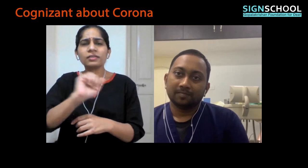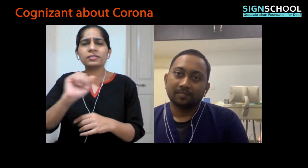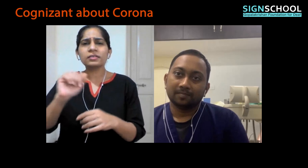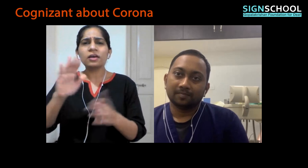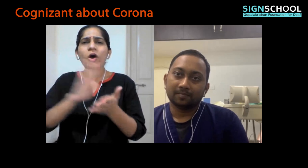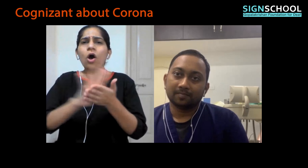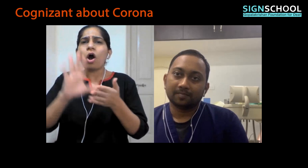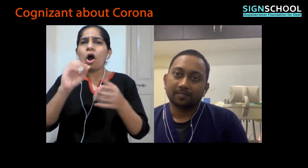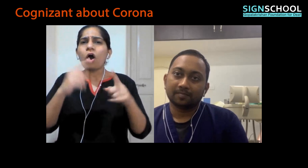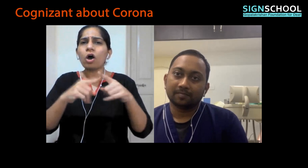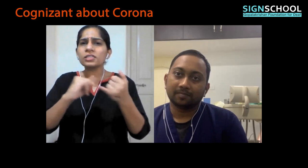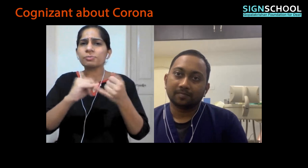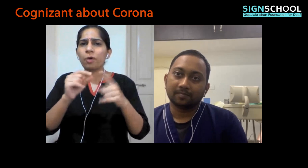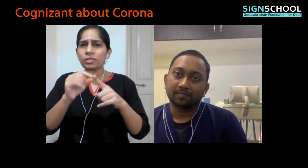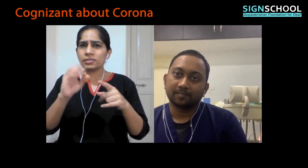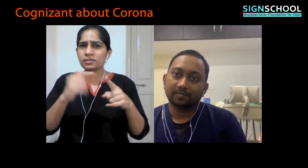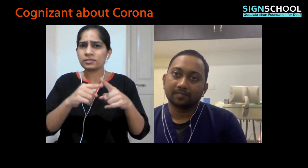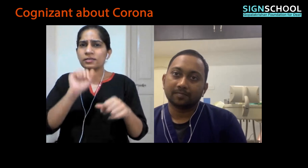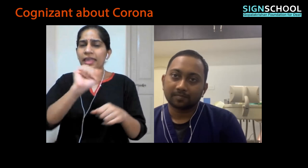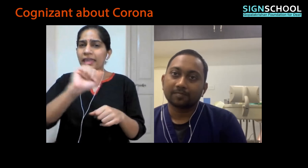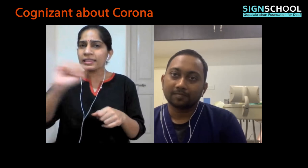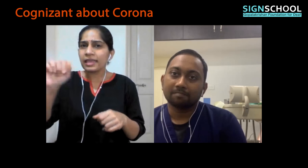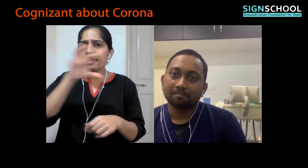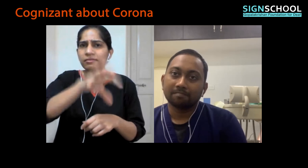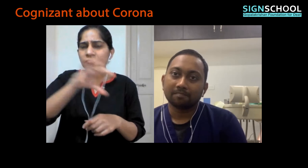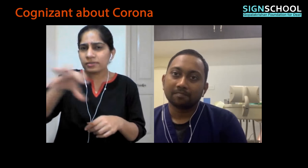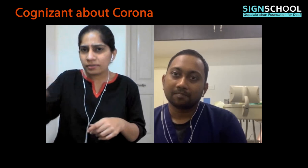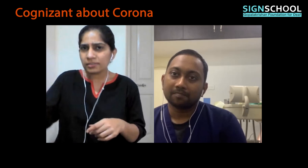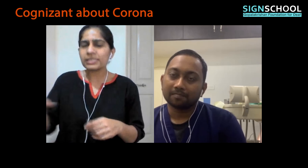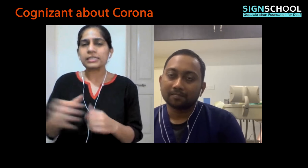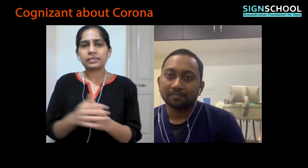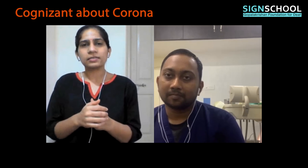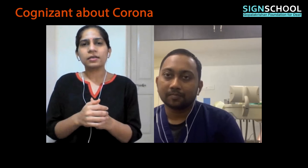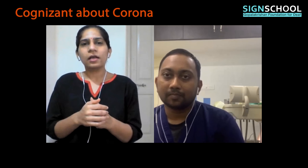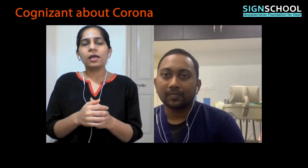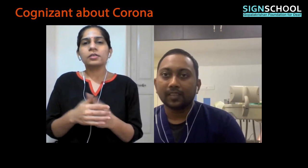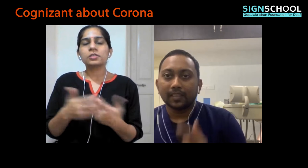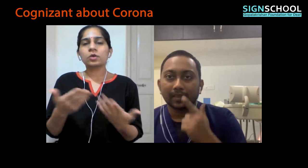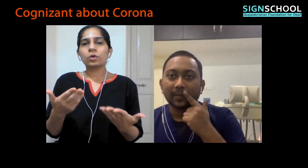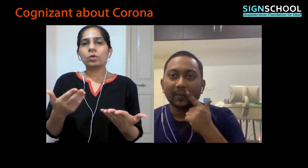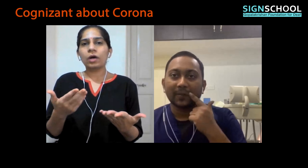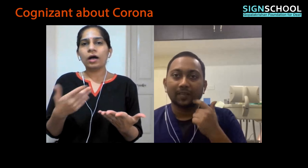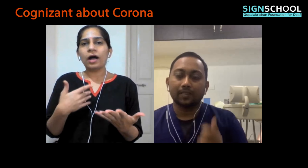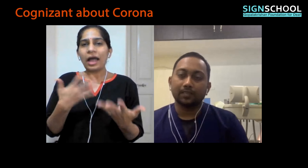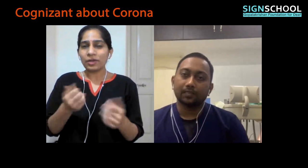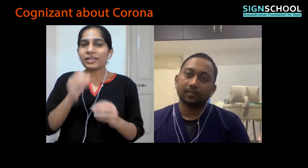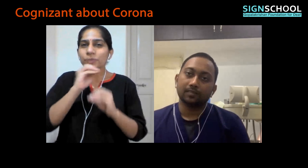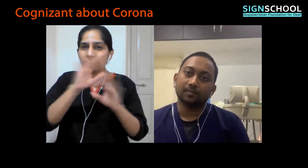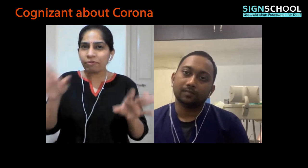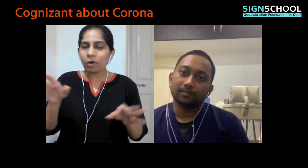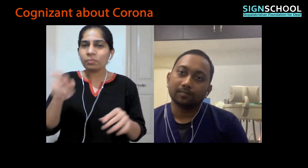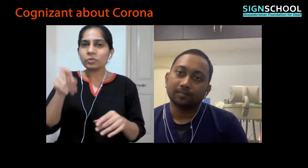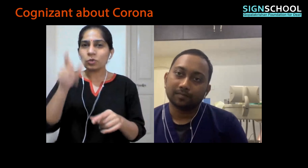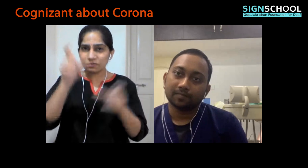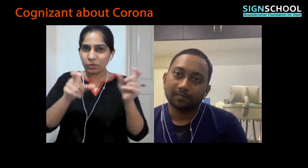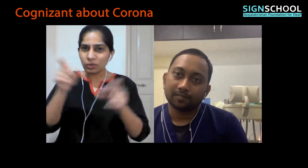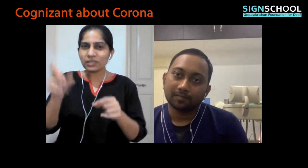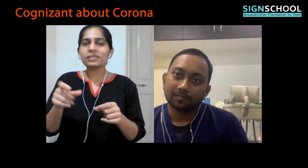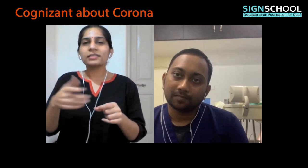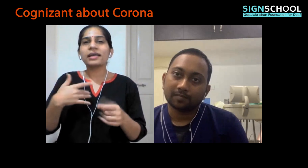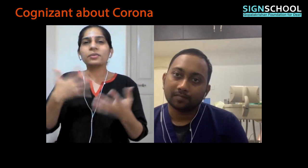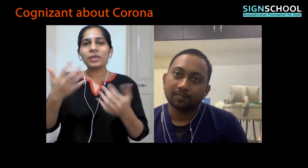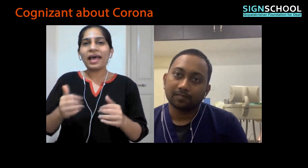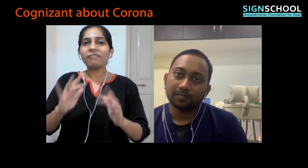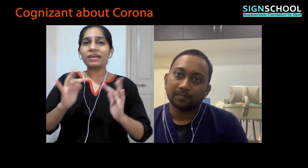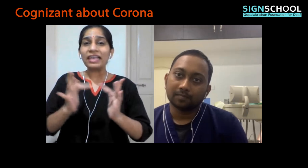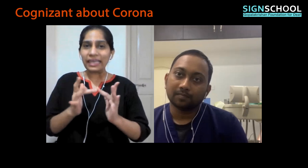which are the hotspots in their cities. So I would like to inform those